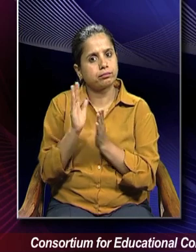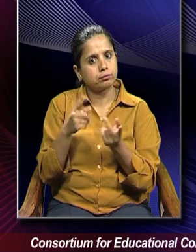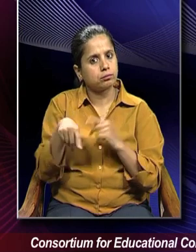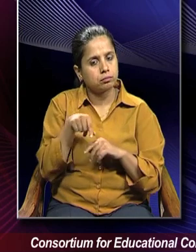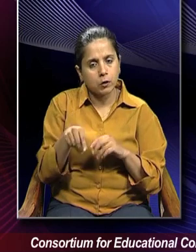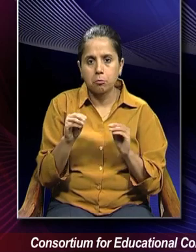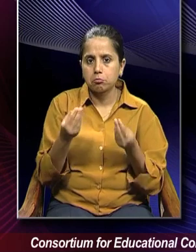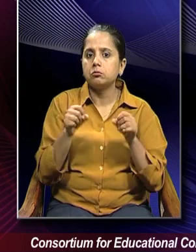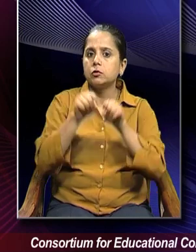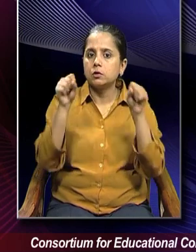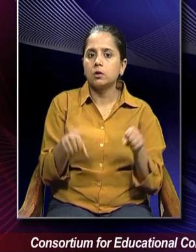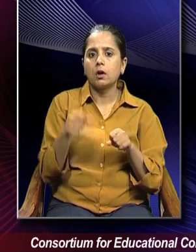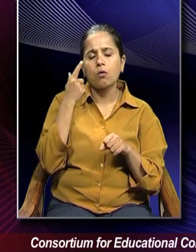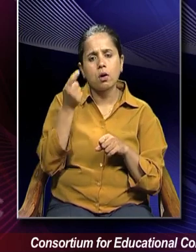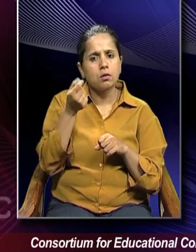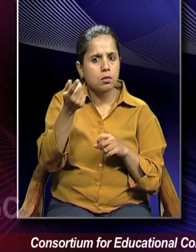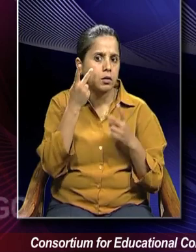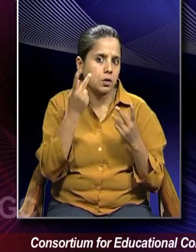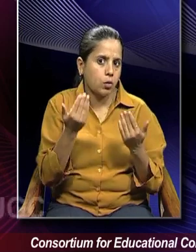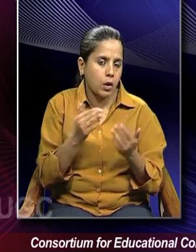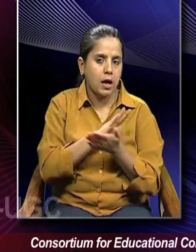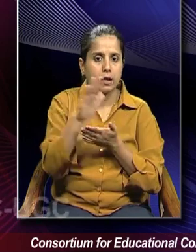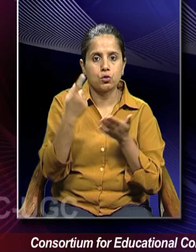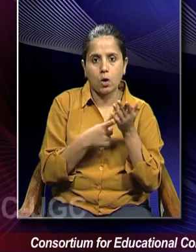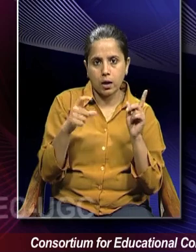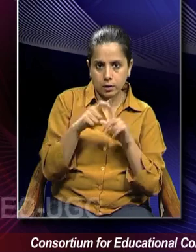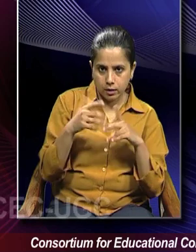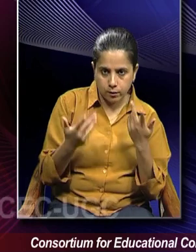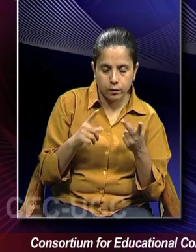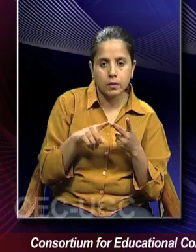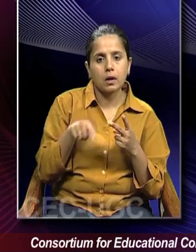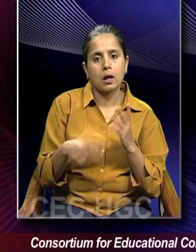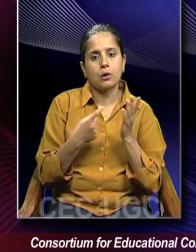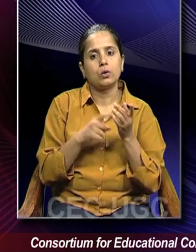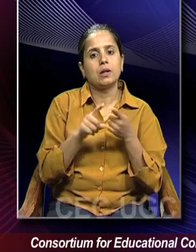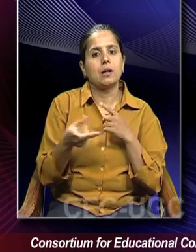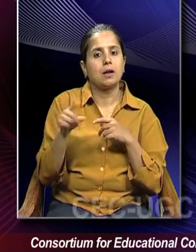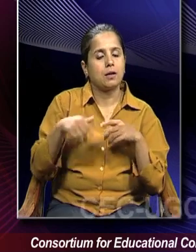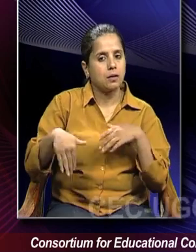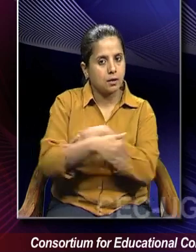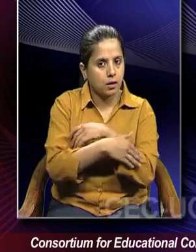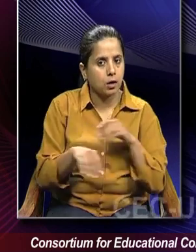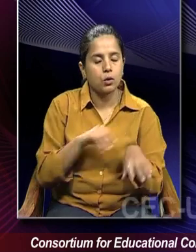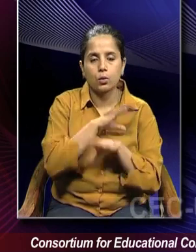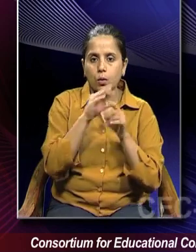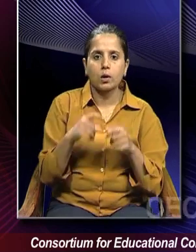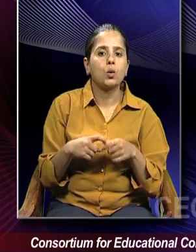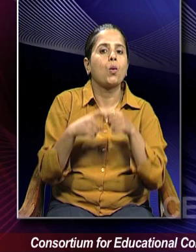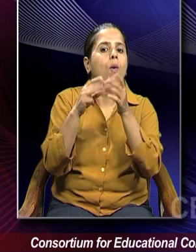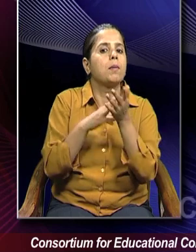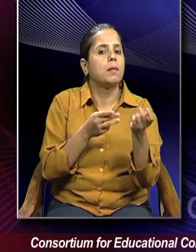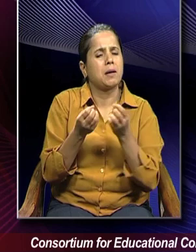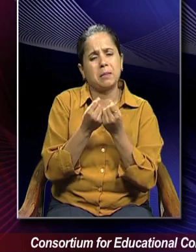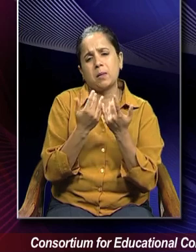improvement systems. For instance, it can be HRD, it can be re-engineering, it can be total quality management, and many